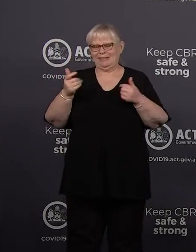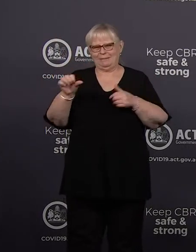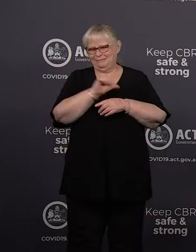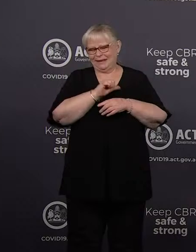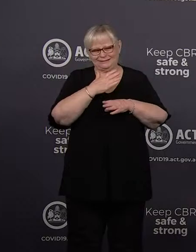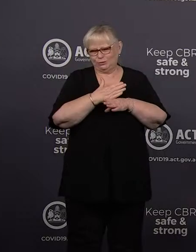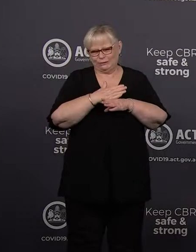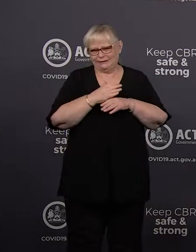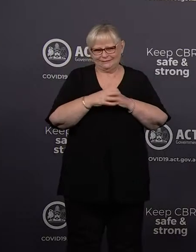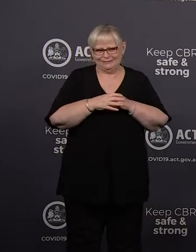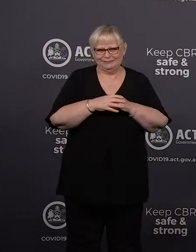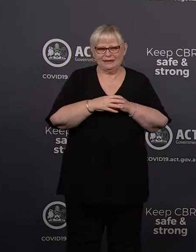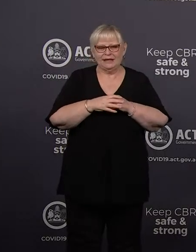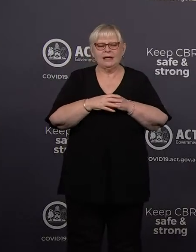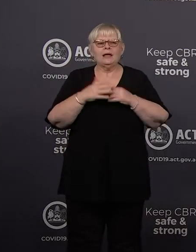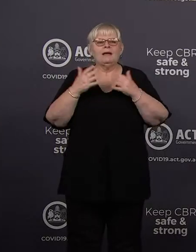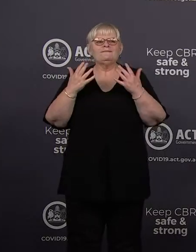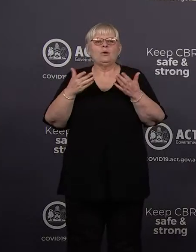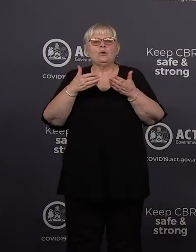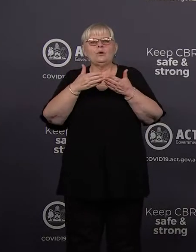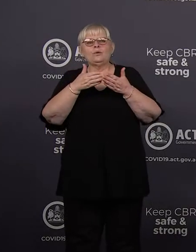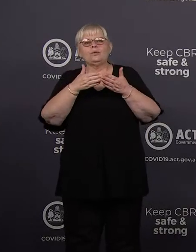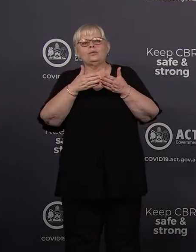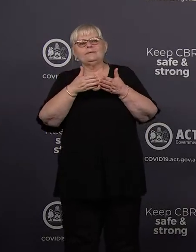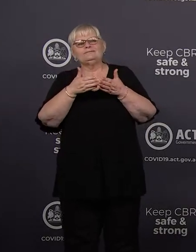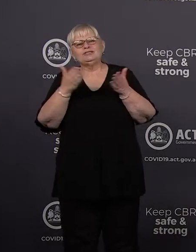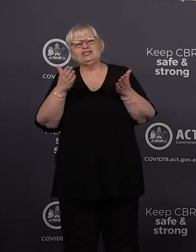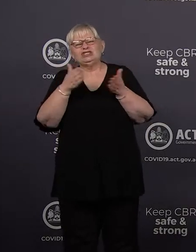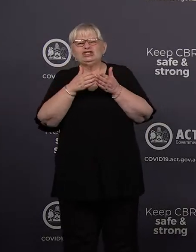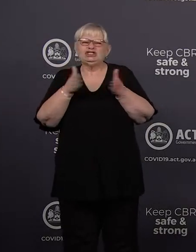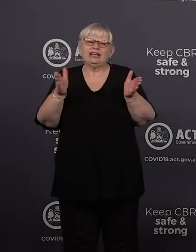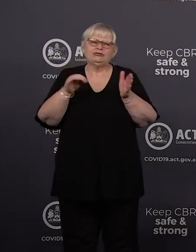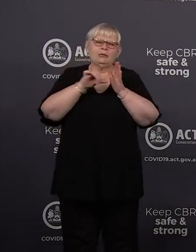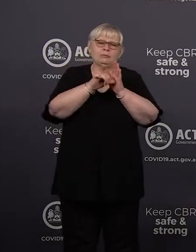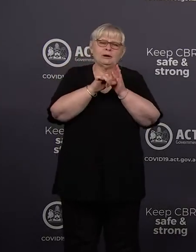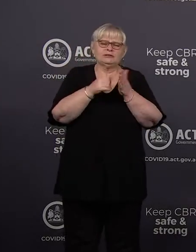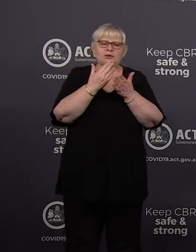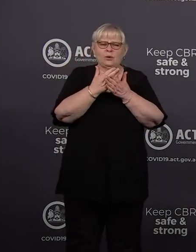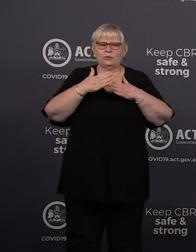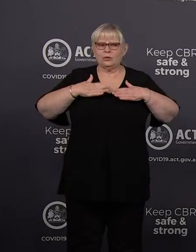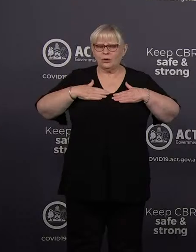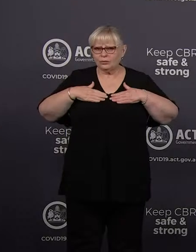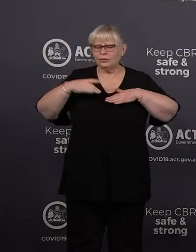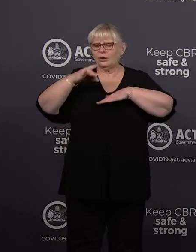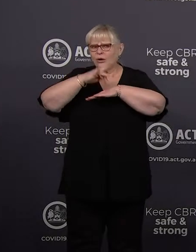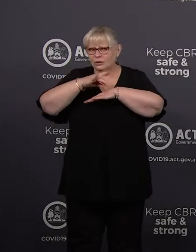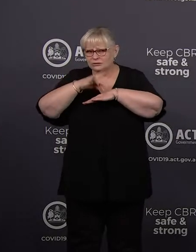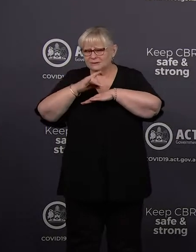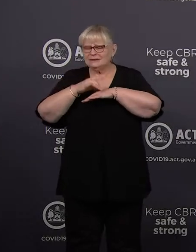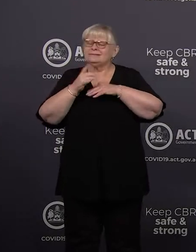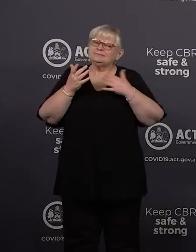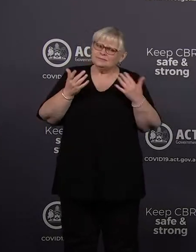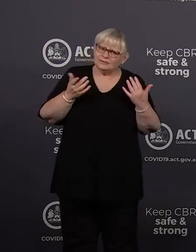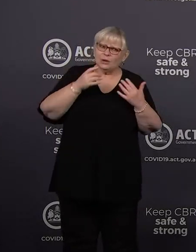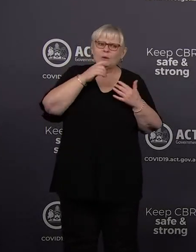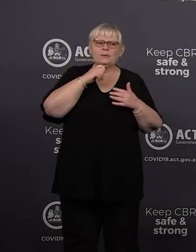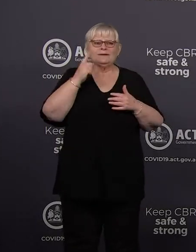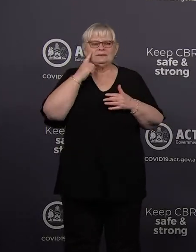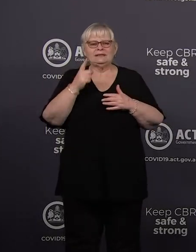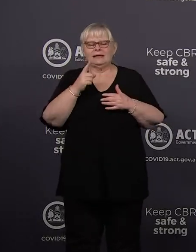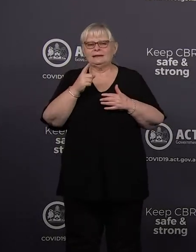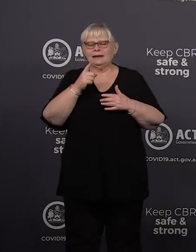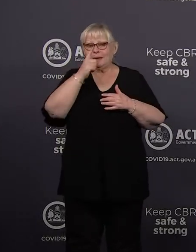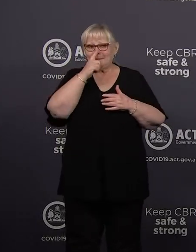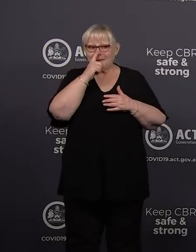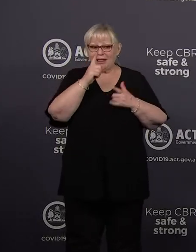into the workplace. In terms of the broader pressure on the health and hospital systems, we have seen a reduction in the number of people who are